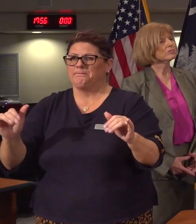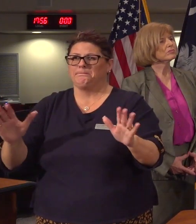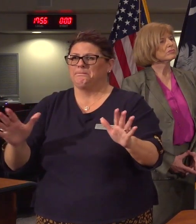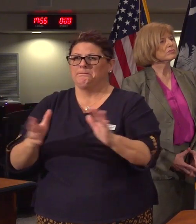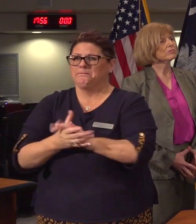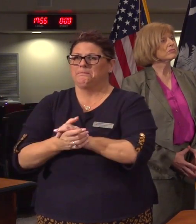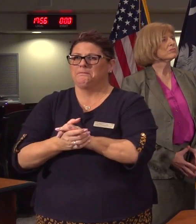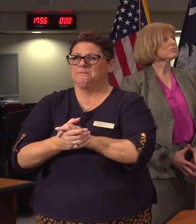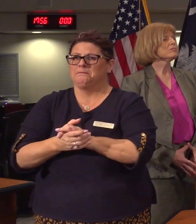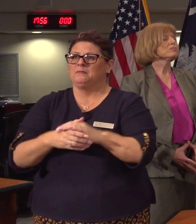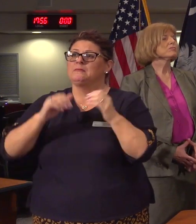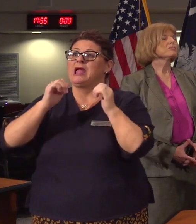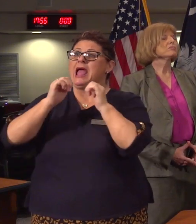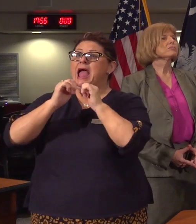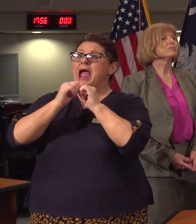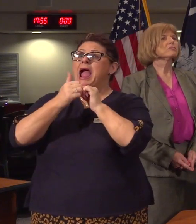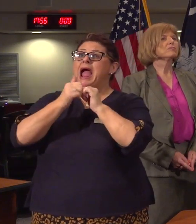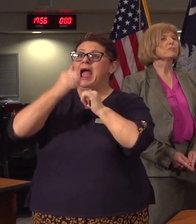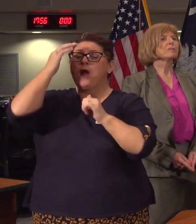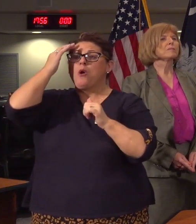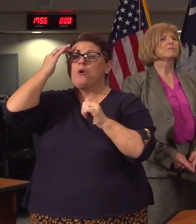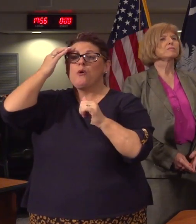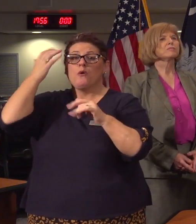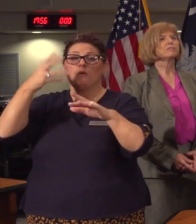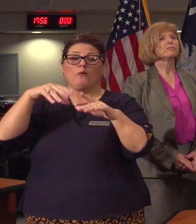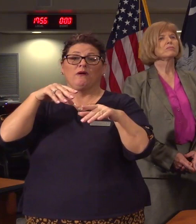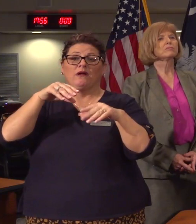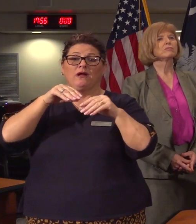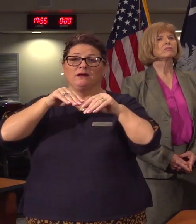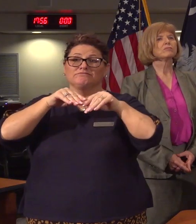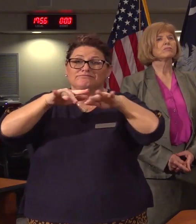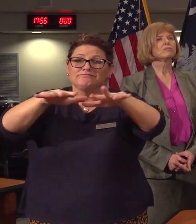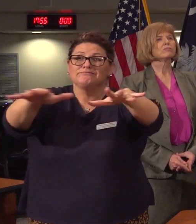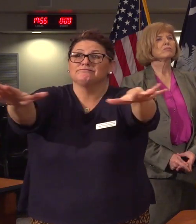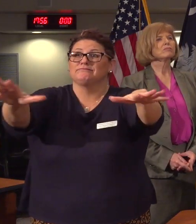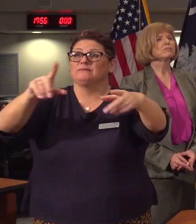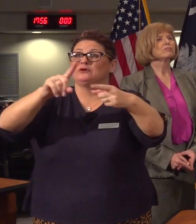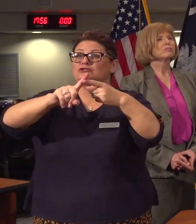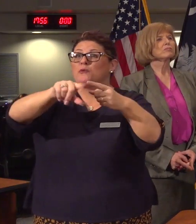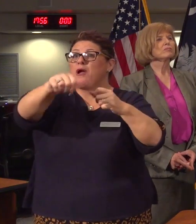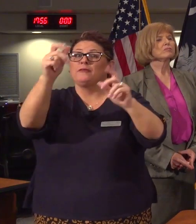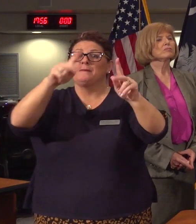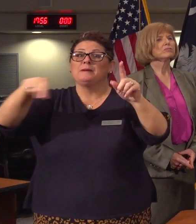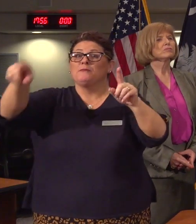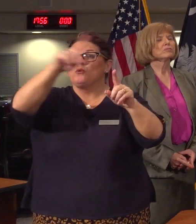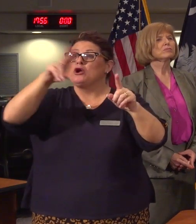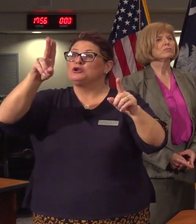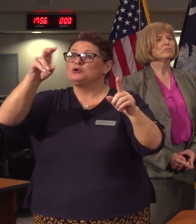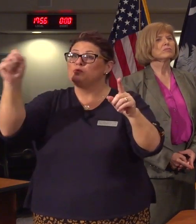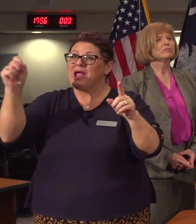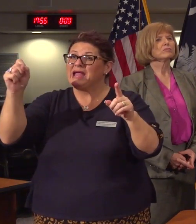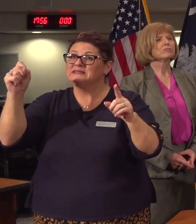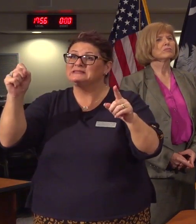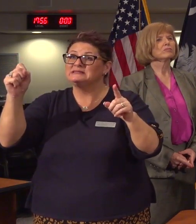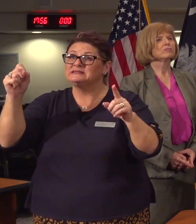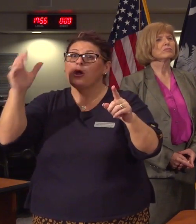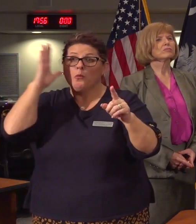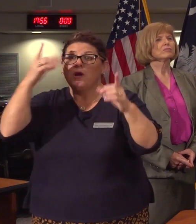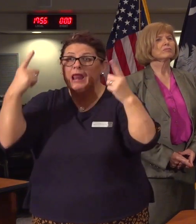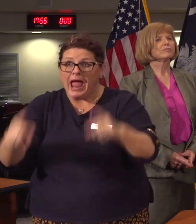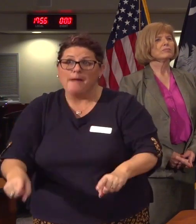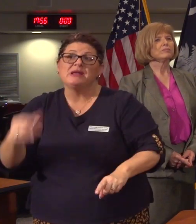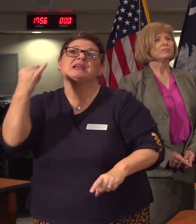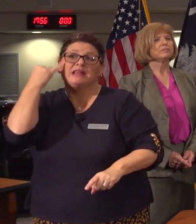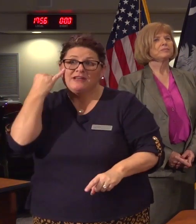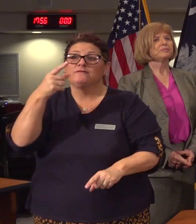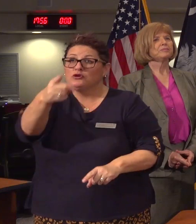increase in transmission across the United States is expected if people don't follow those measures and take them